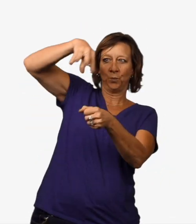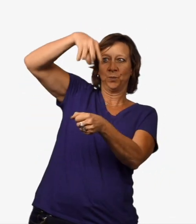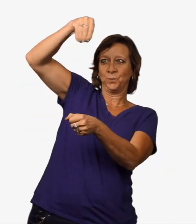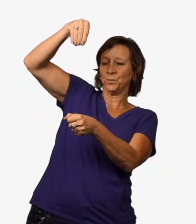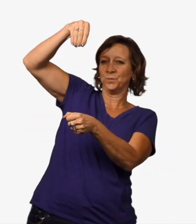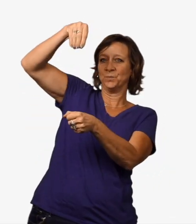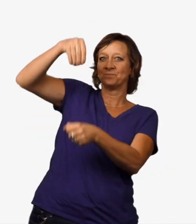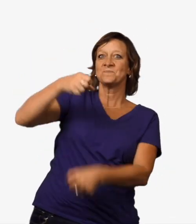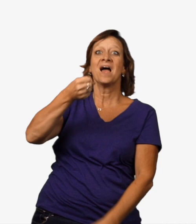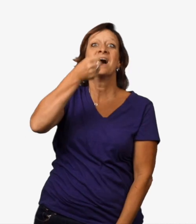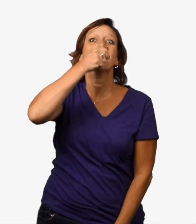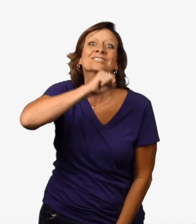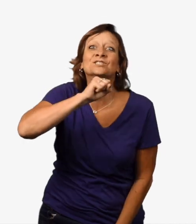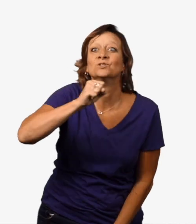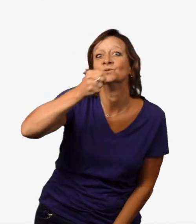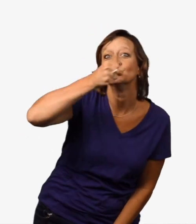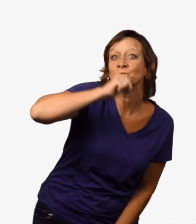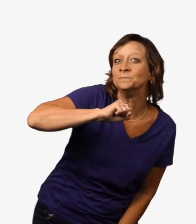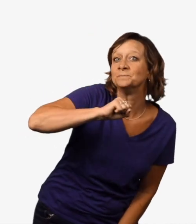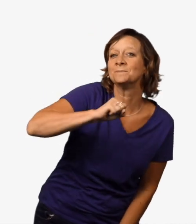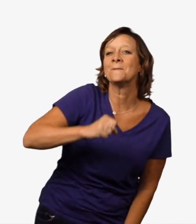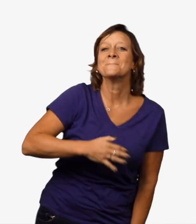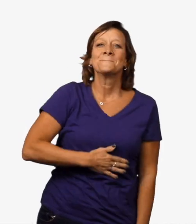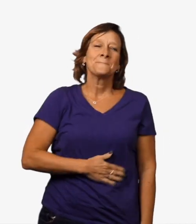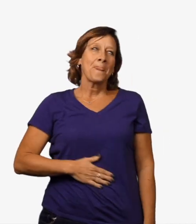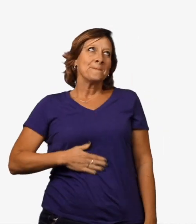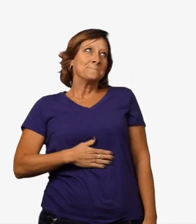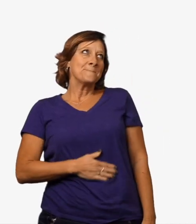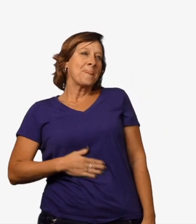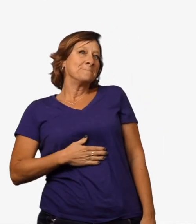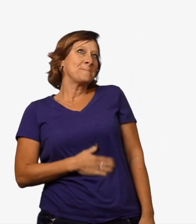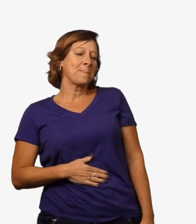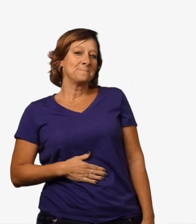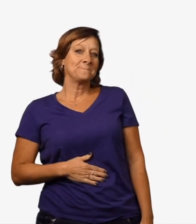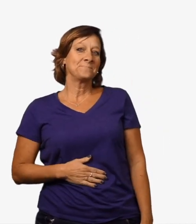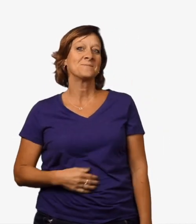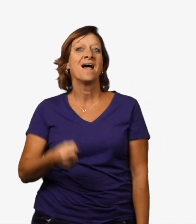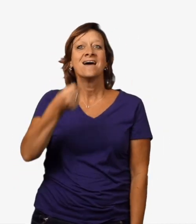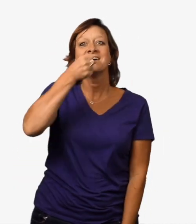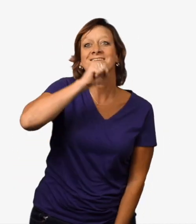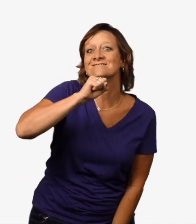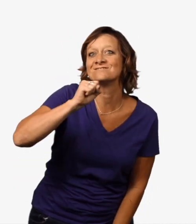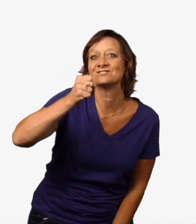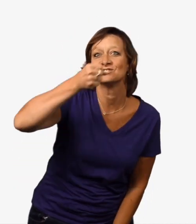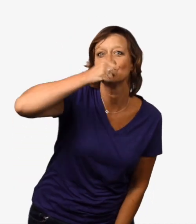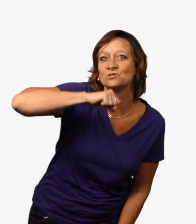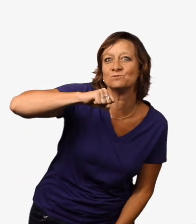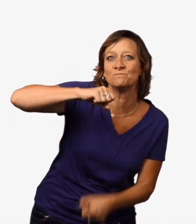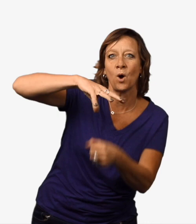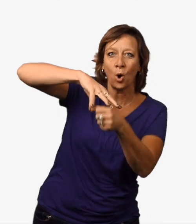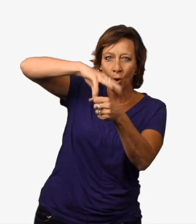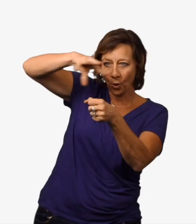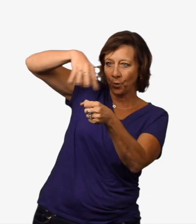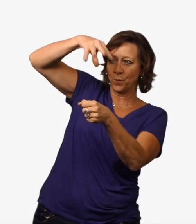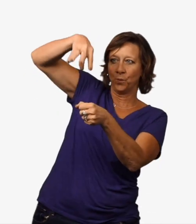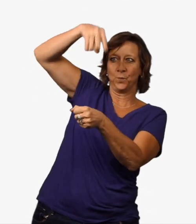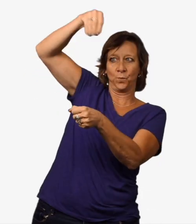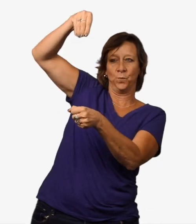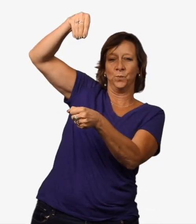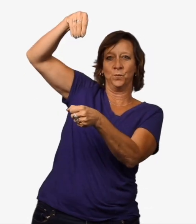Swirl, swirl, swirl. Ice cream. Yummy, yummy, yummy. Ice cream. Swirl, swirl,